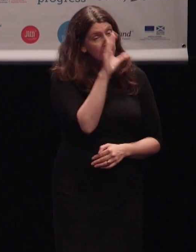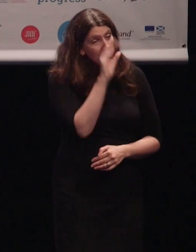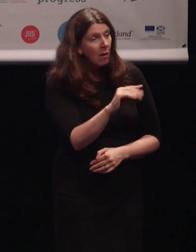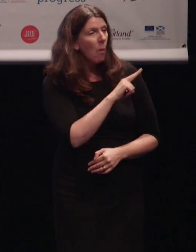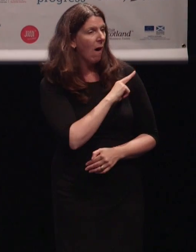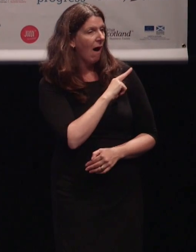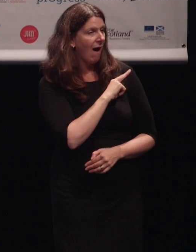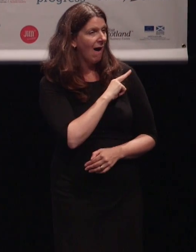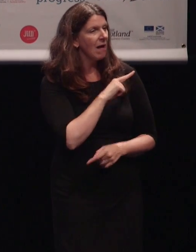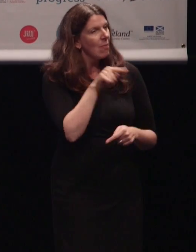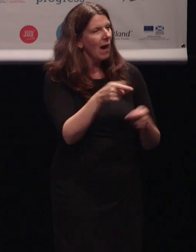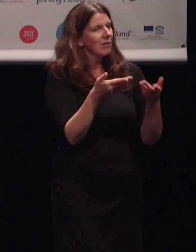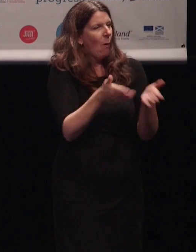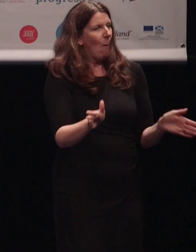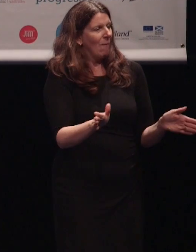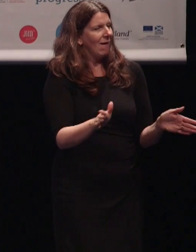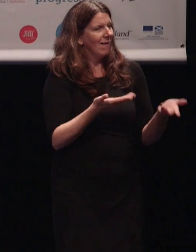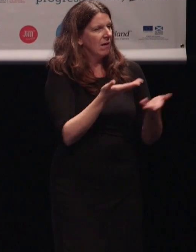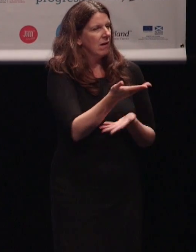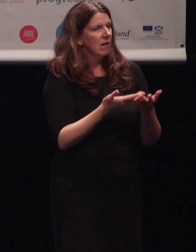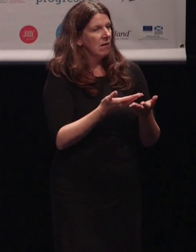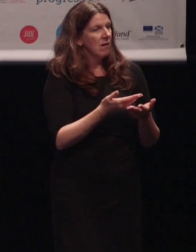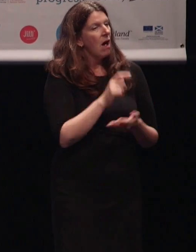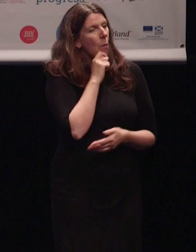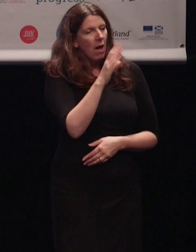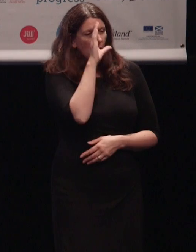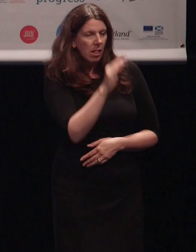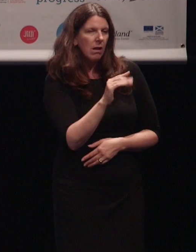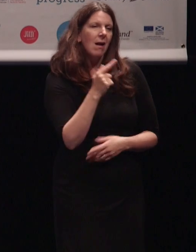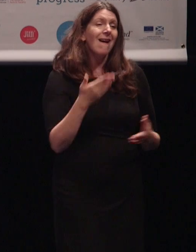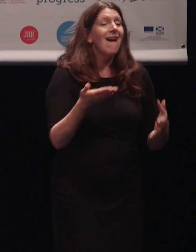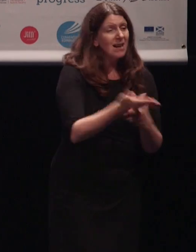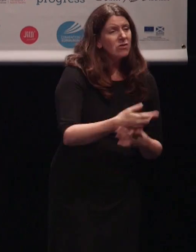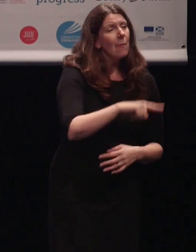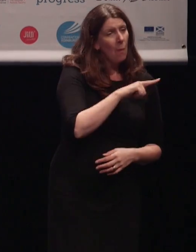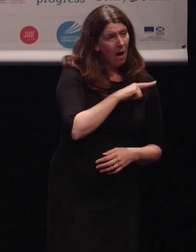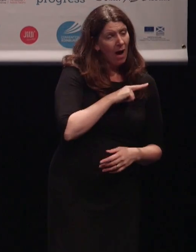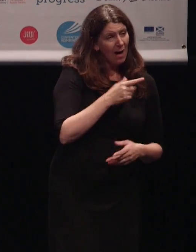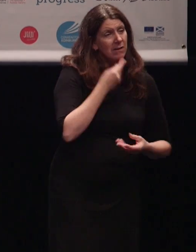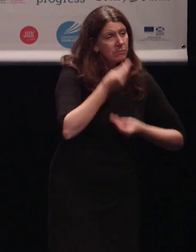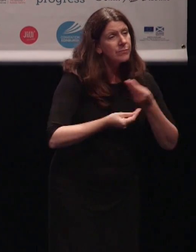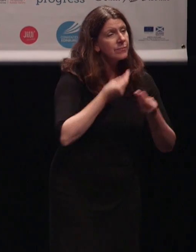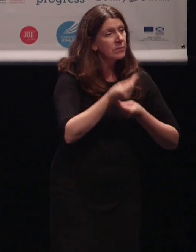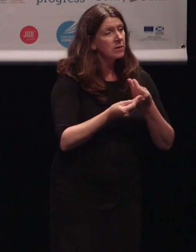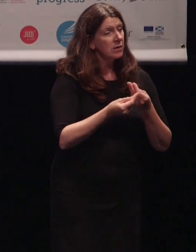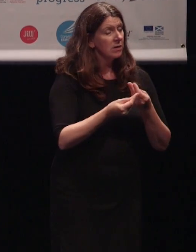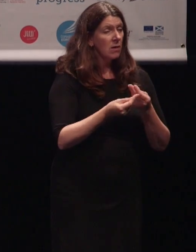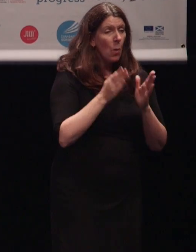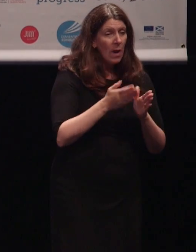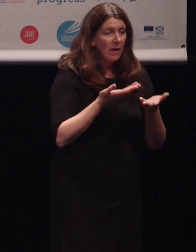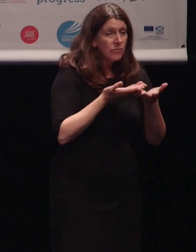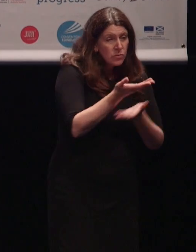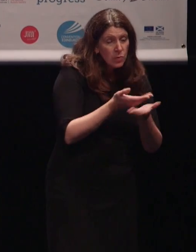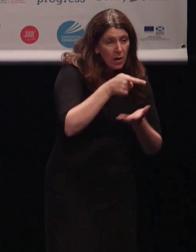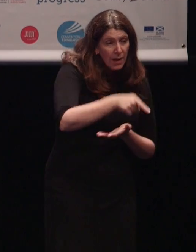transparent communication. I'm saying, I'm interrupting you now because, and I tell them why. We need to talk about this, or if we go on,